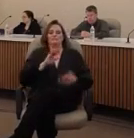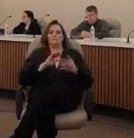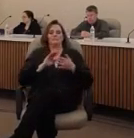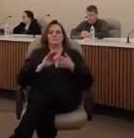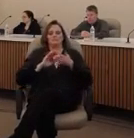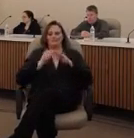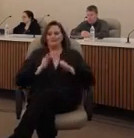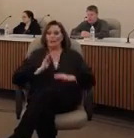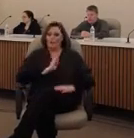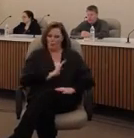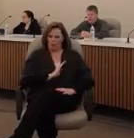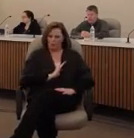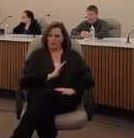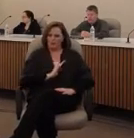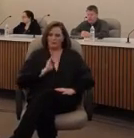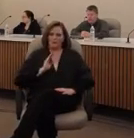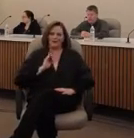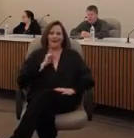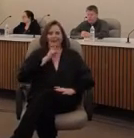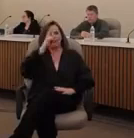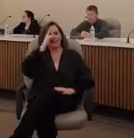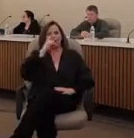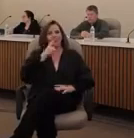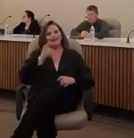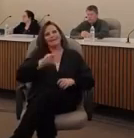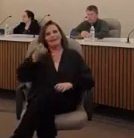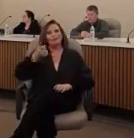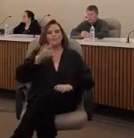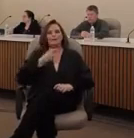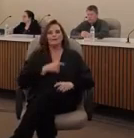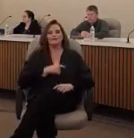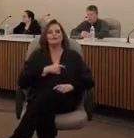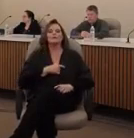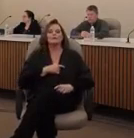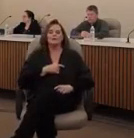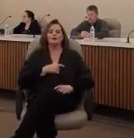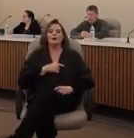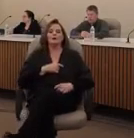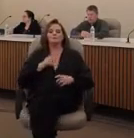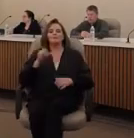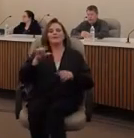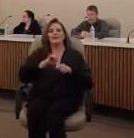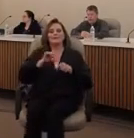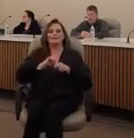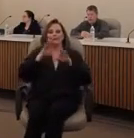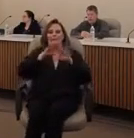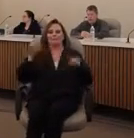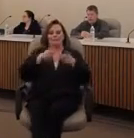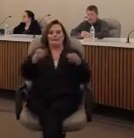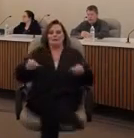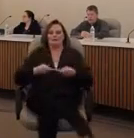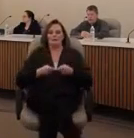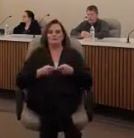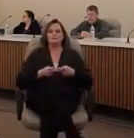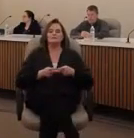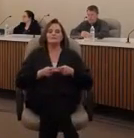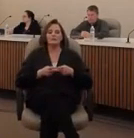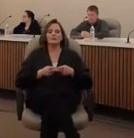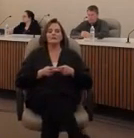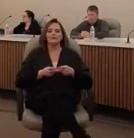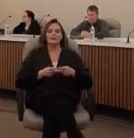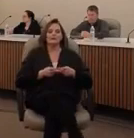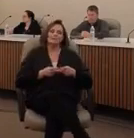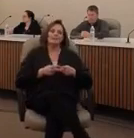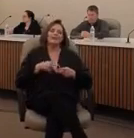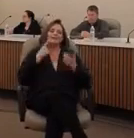it was when they pulled gas stations out of commercial zones and therefore created a lot of the, as